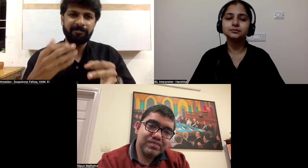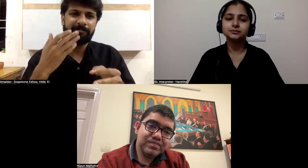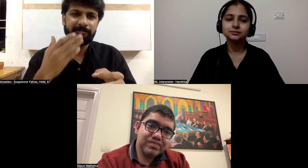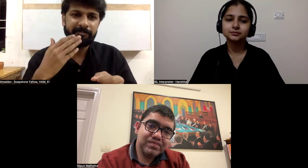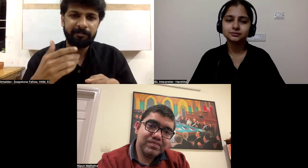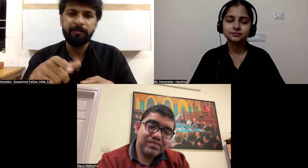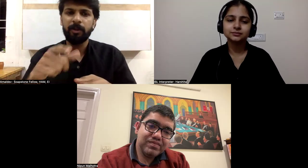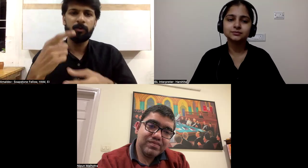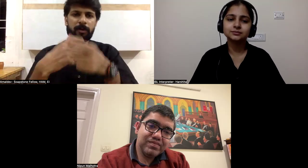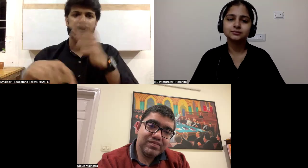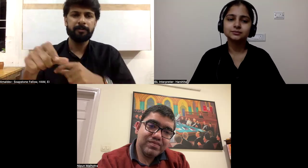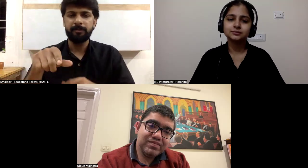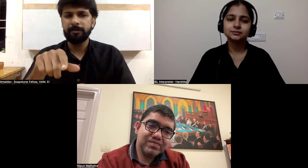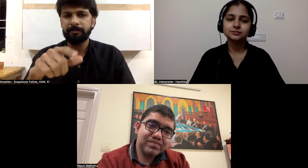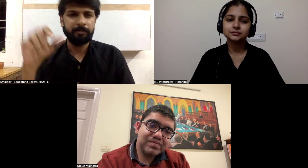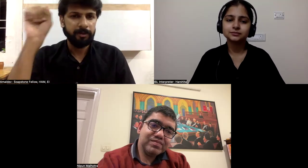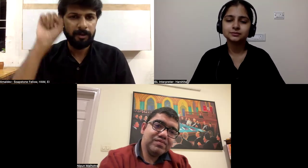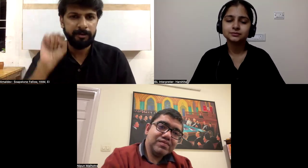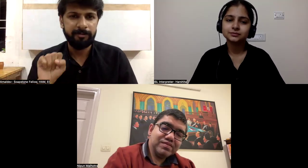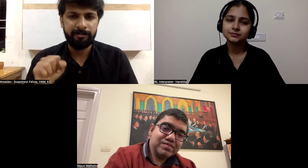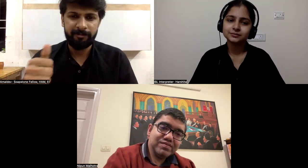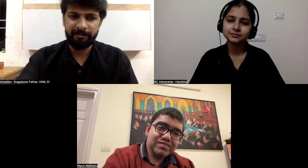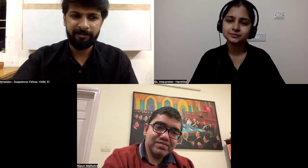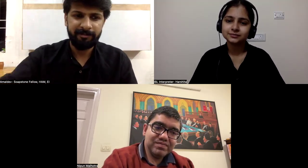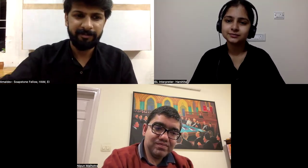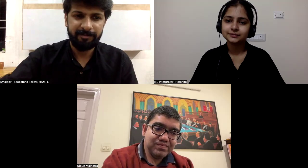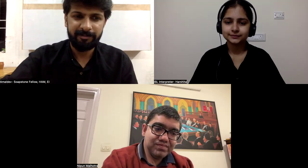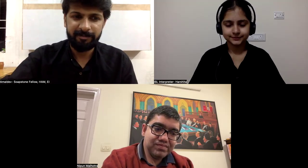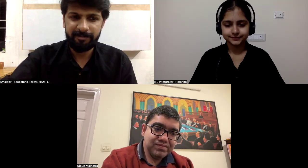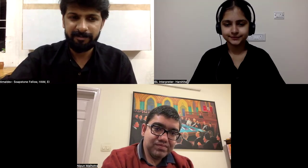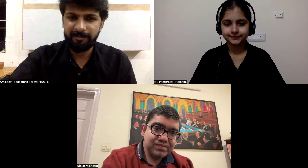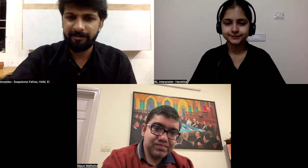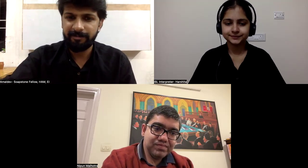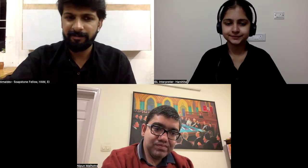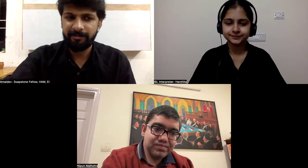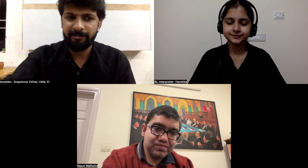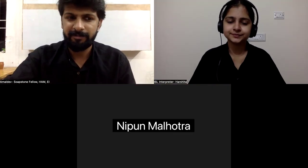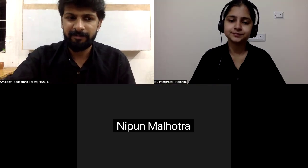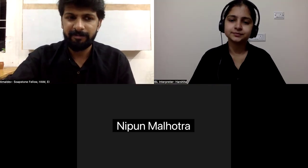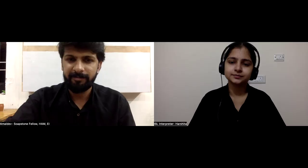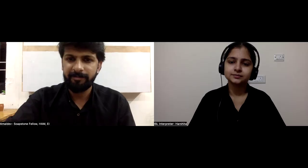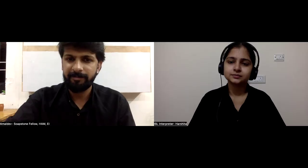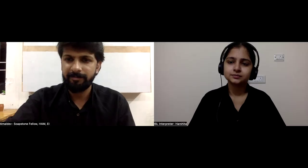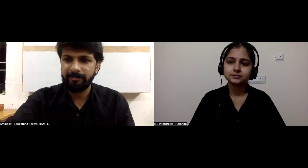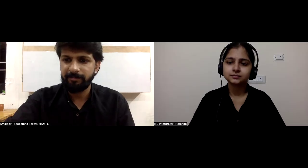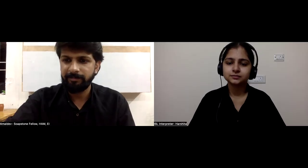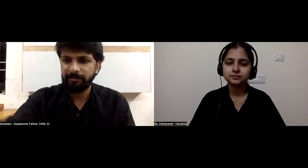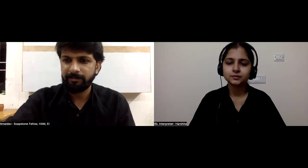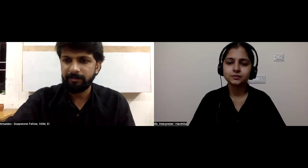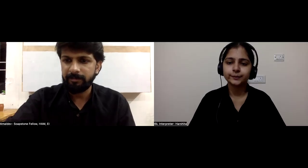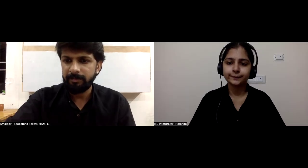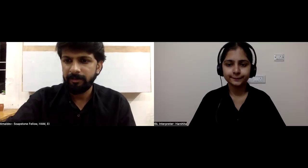That's clear explanation. Yes. Thank you. Could we have Sarah Sunny on here?